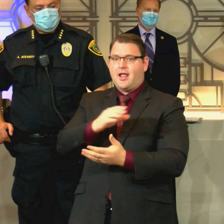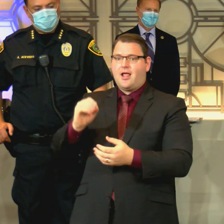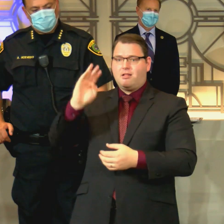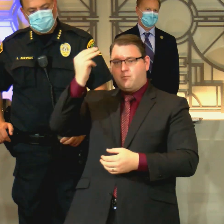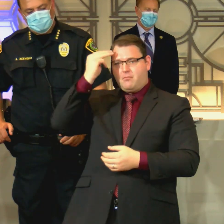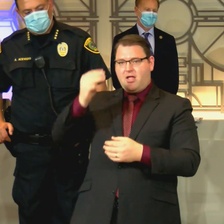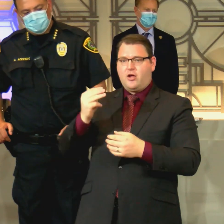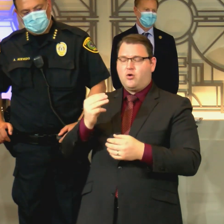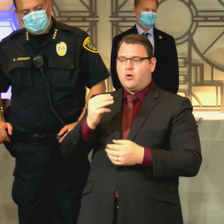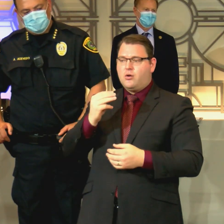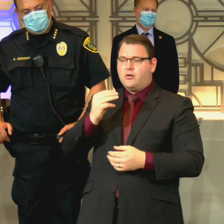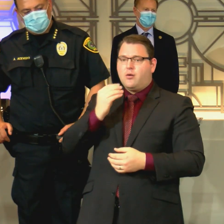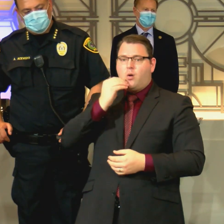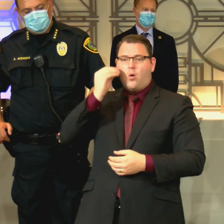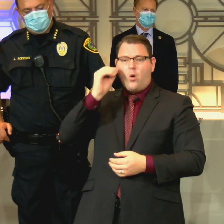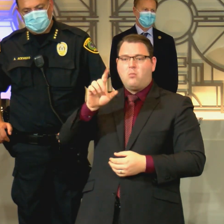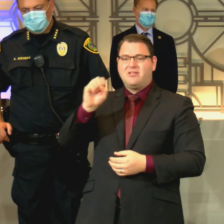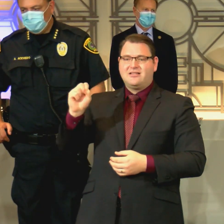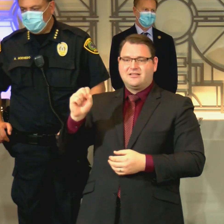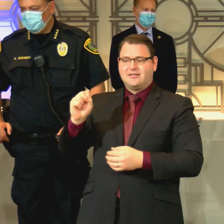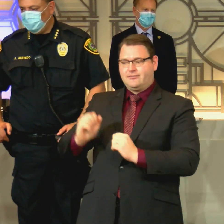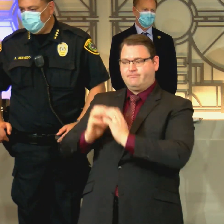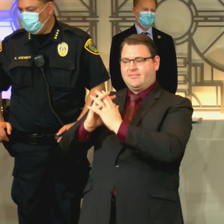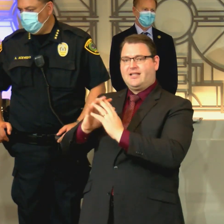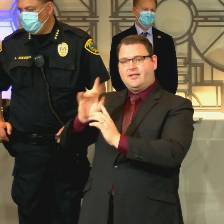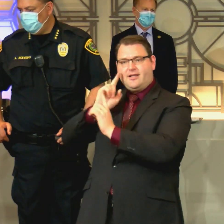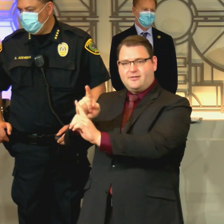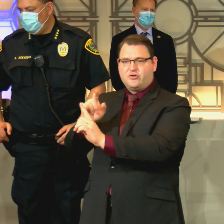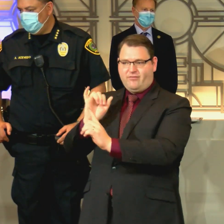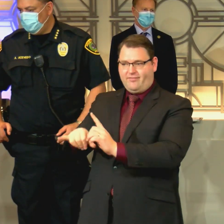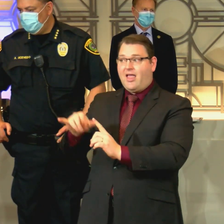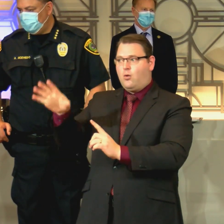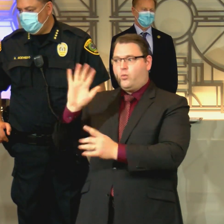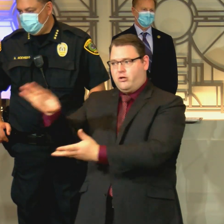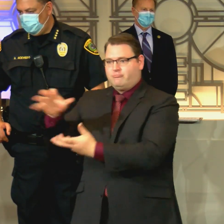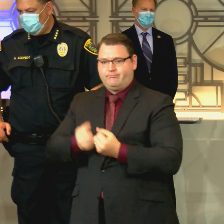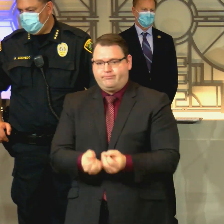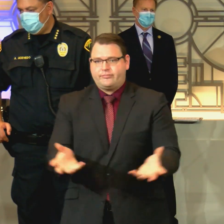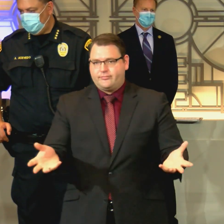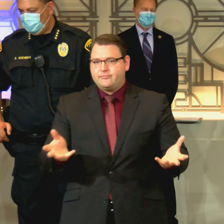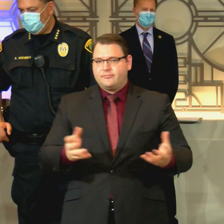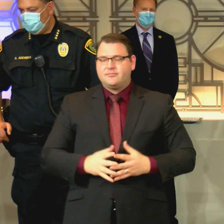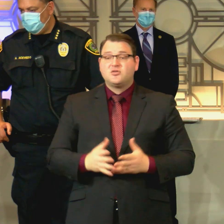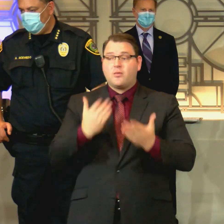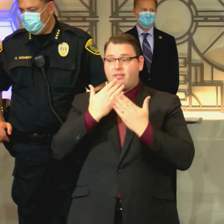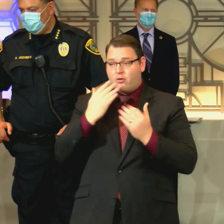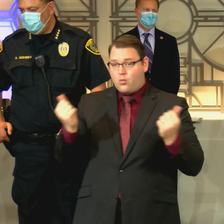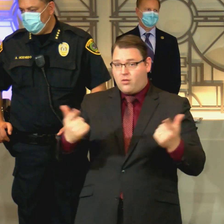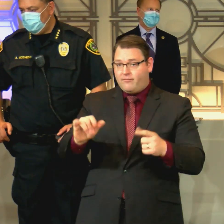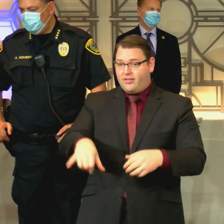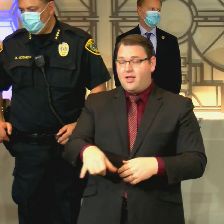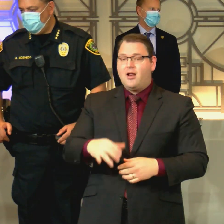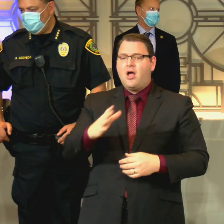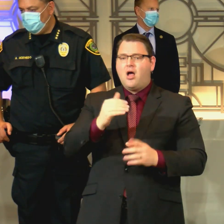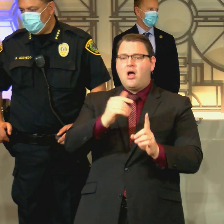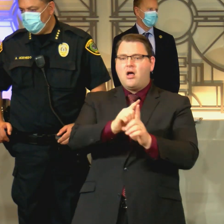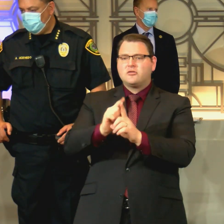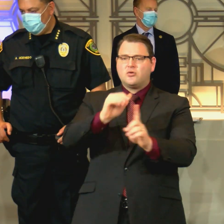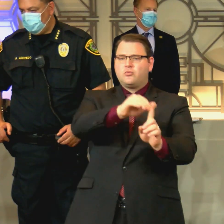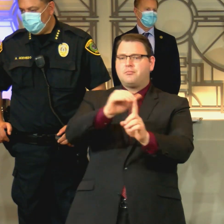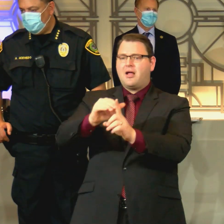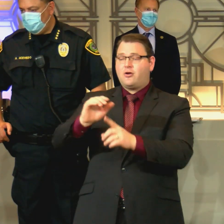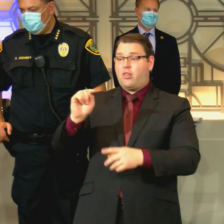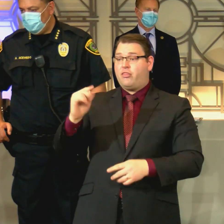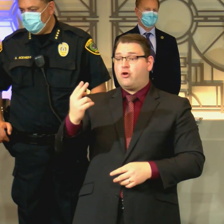of Homeless Initiative. So I want to thank you all for that. And then also, again, want to remind you about Thursday at